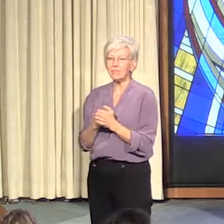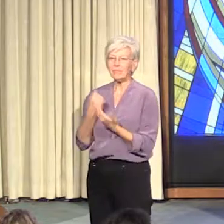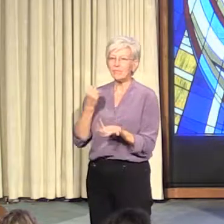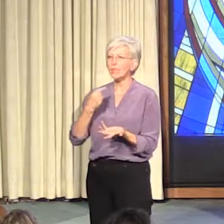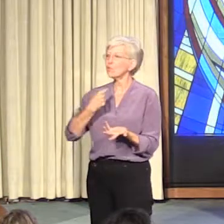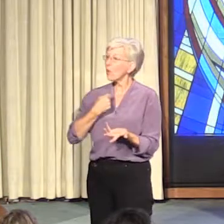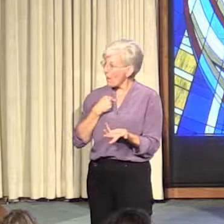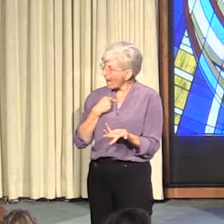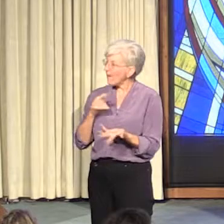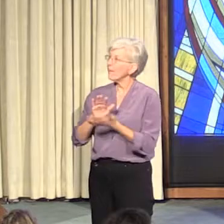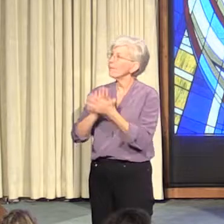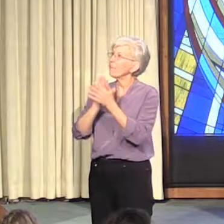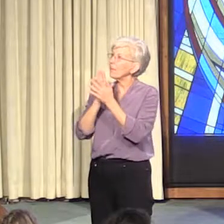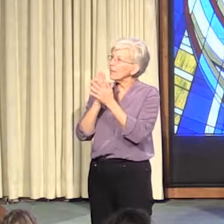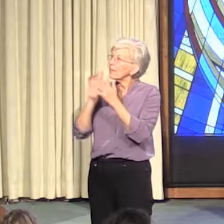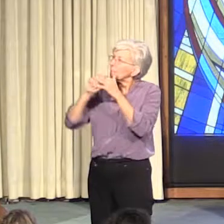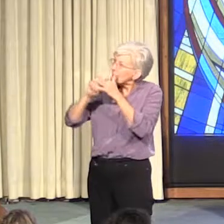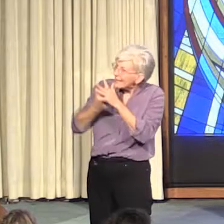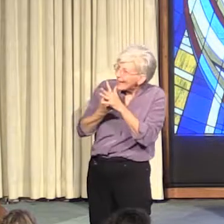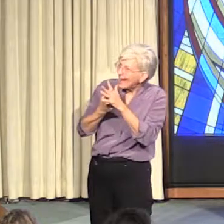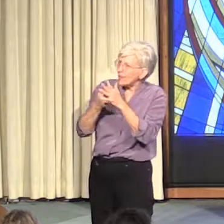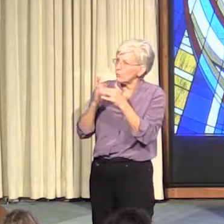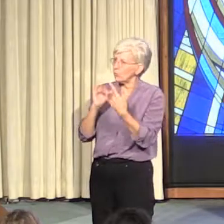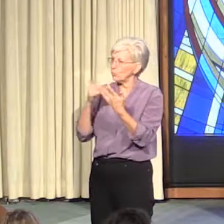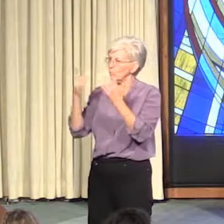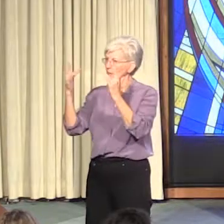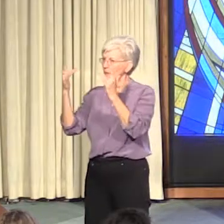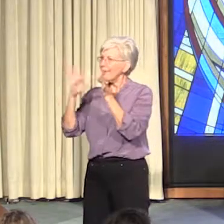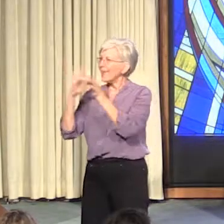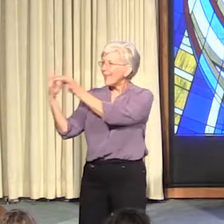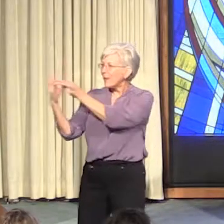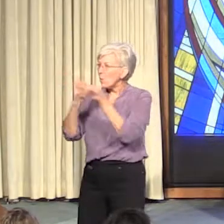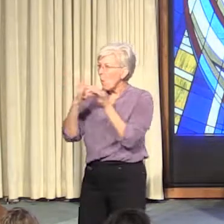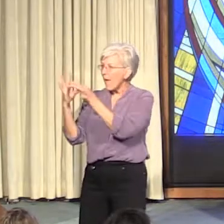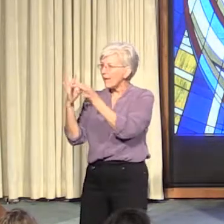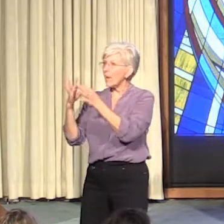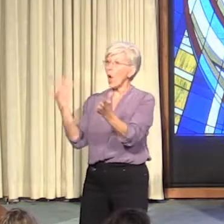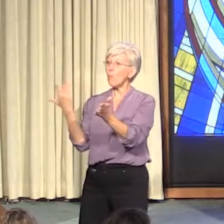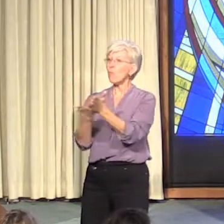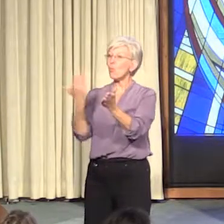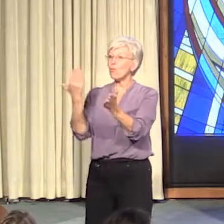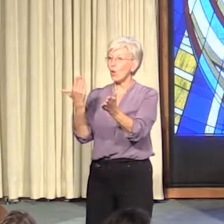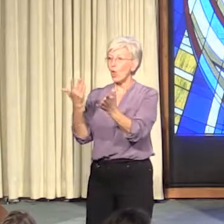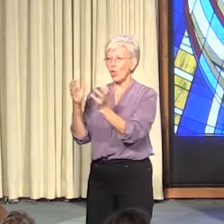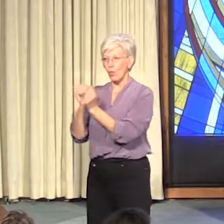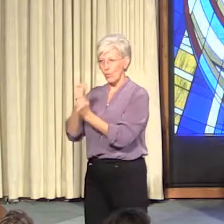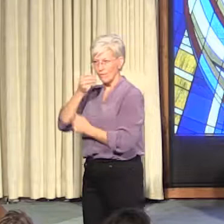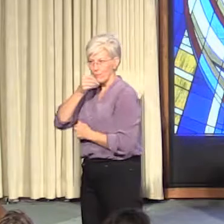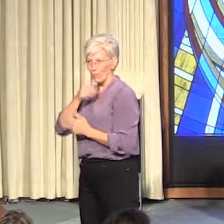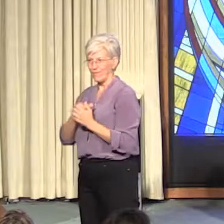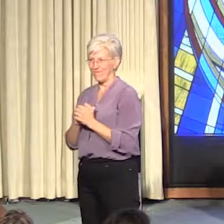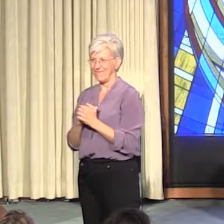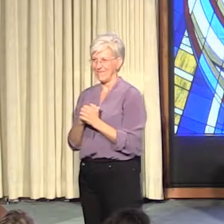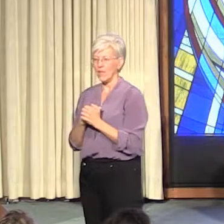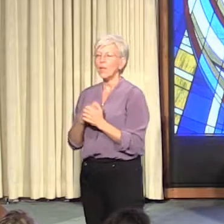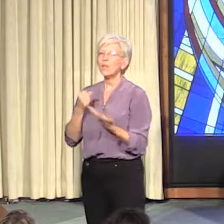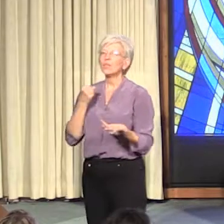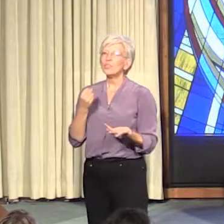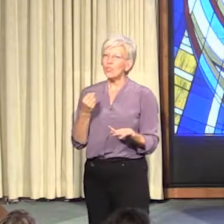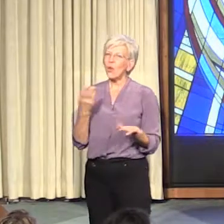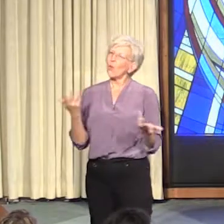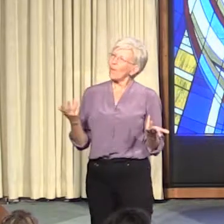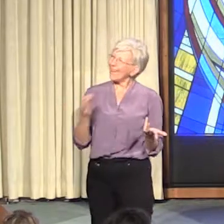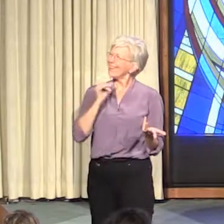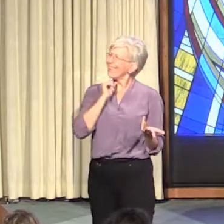to equate approval with food, right? So not a